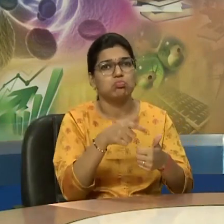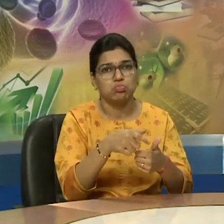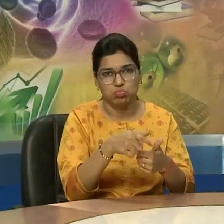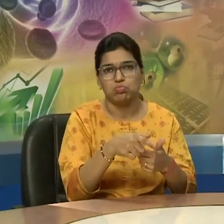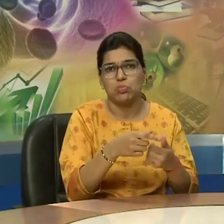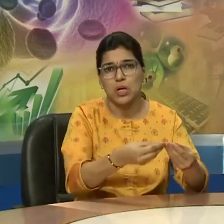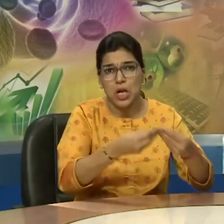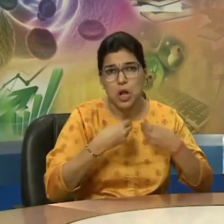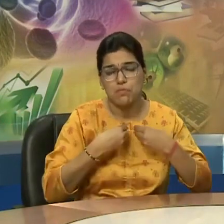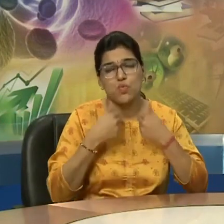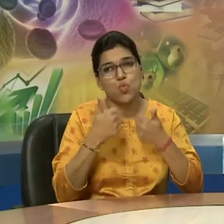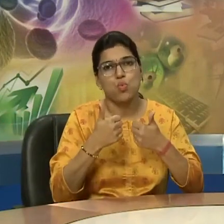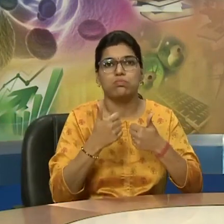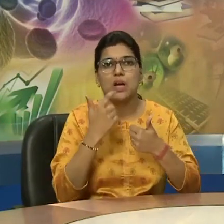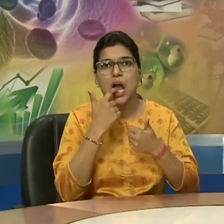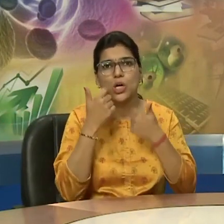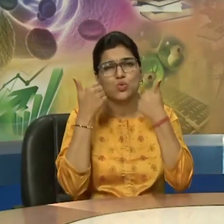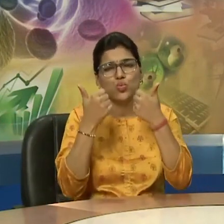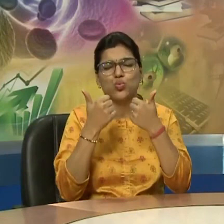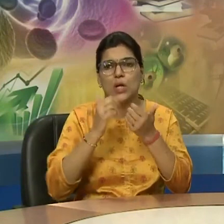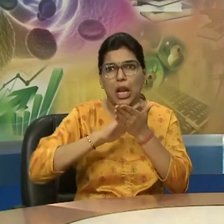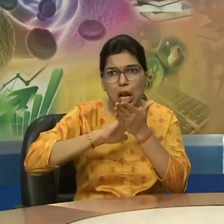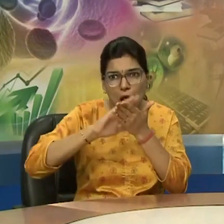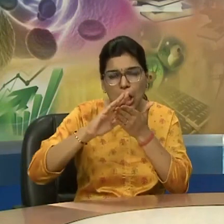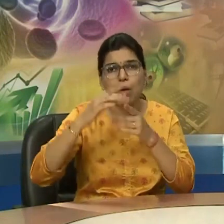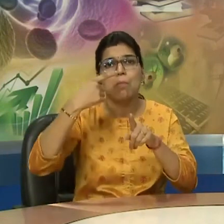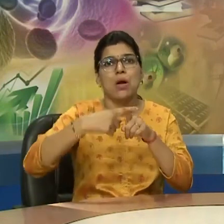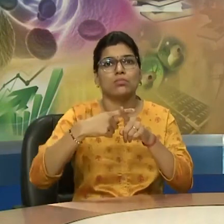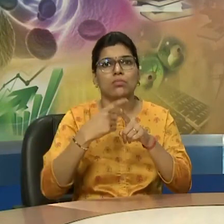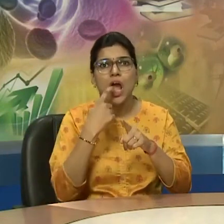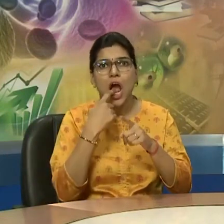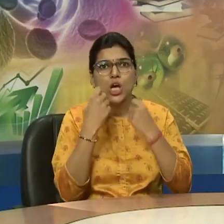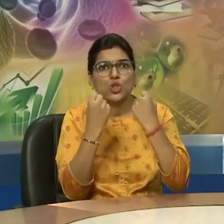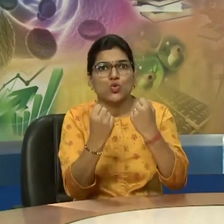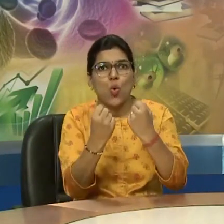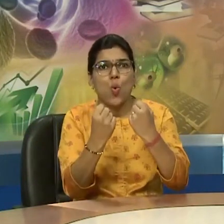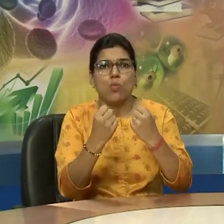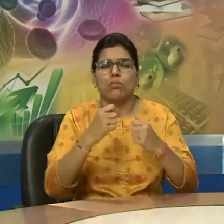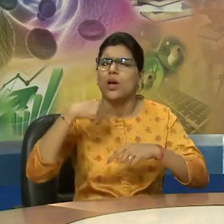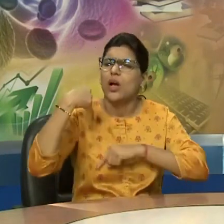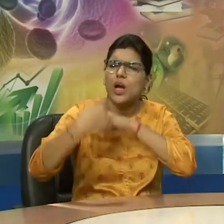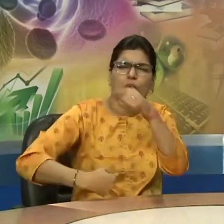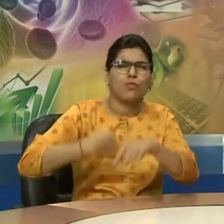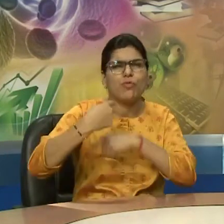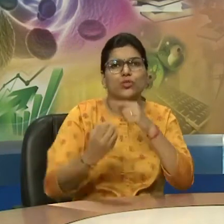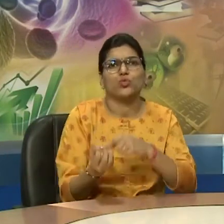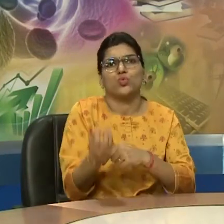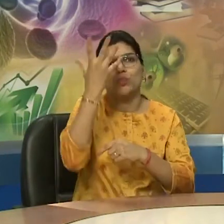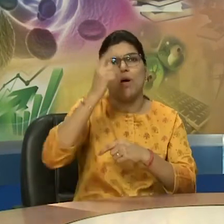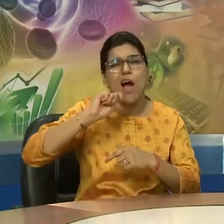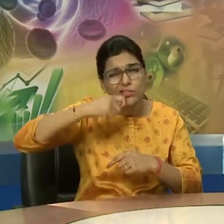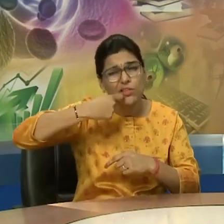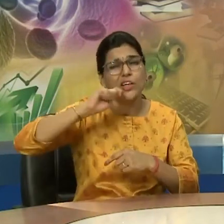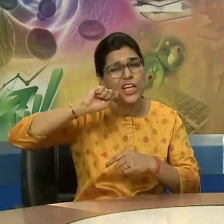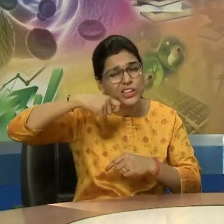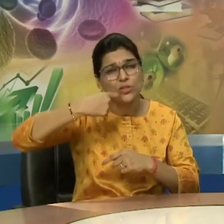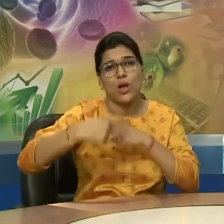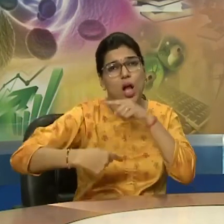This is thanks to the neem twigs that